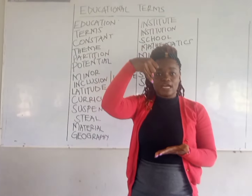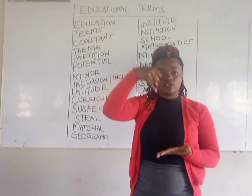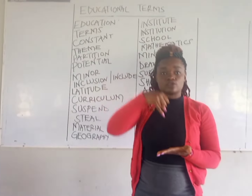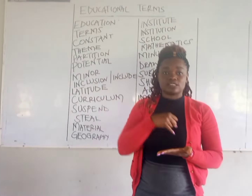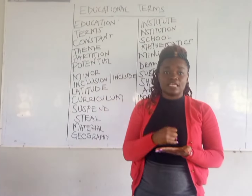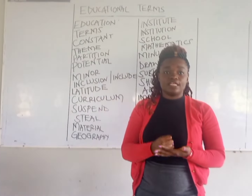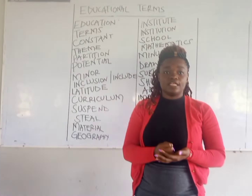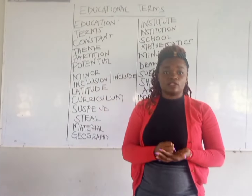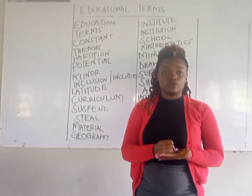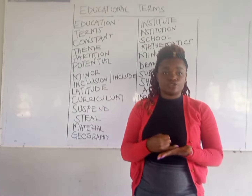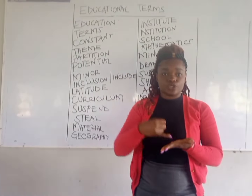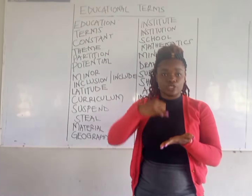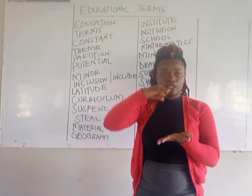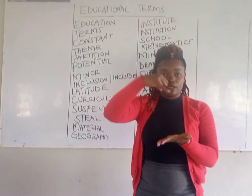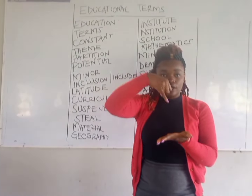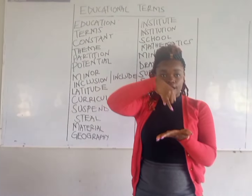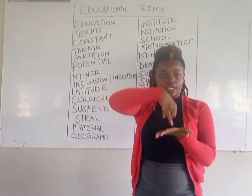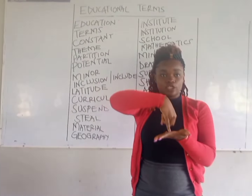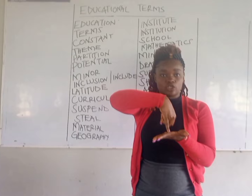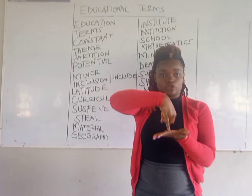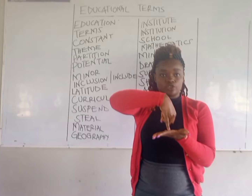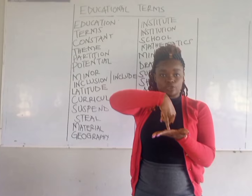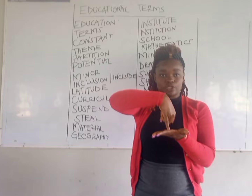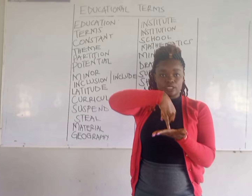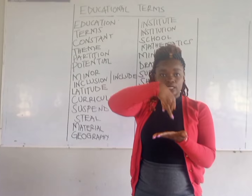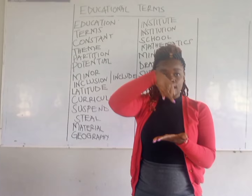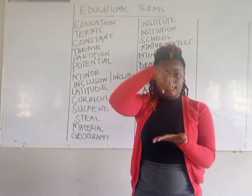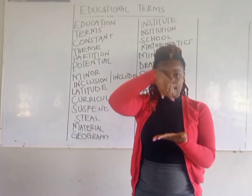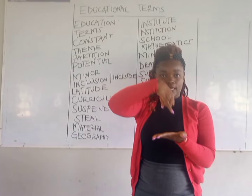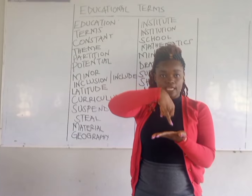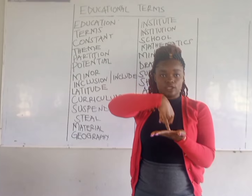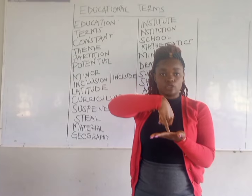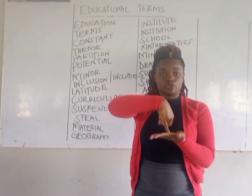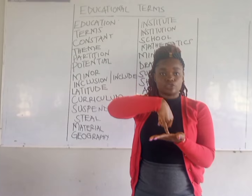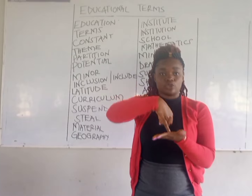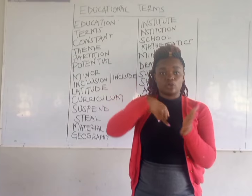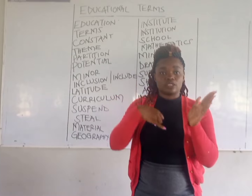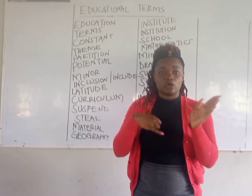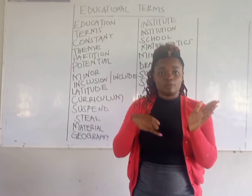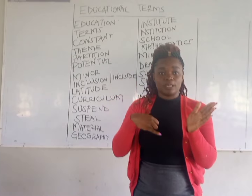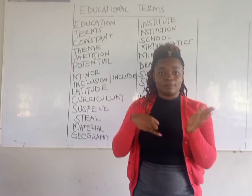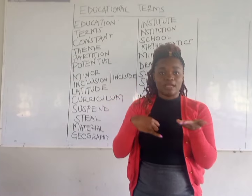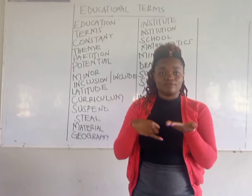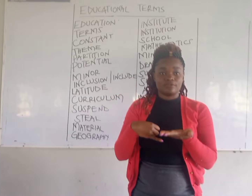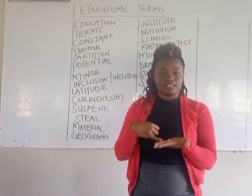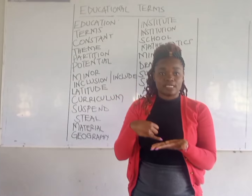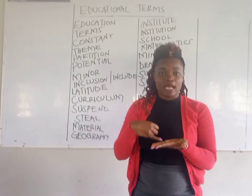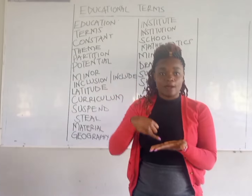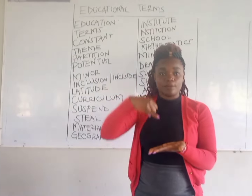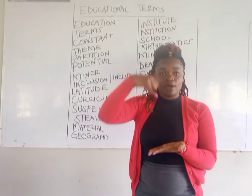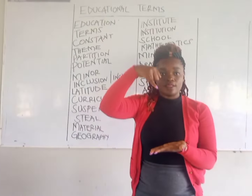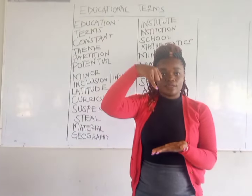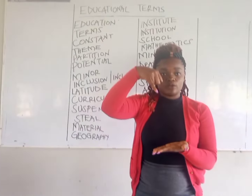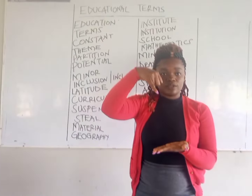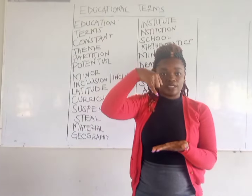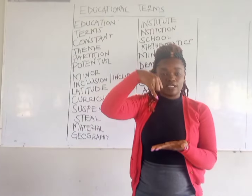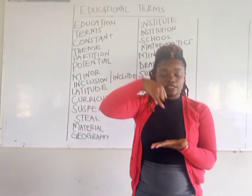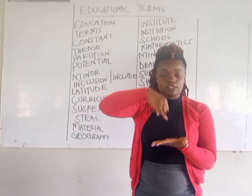to sign inclusion. Inclusion. Inclusion. On the open palm facing up, then with the index